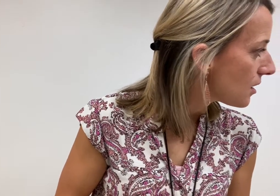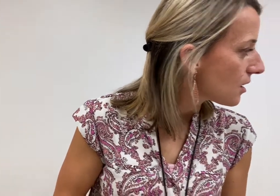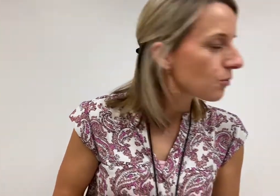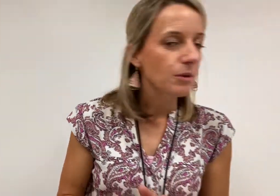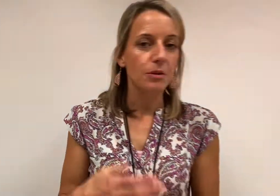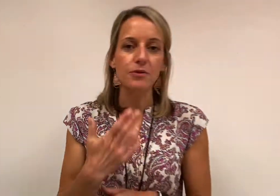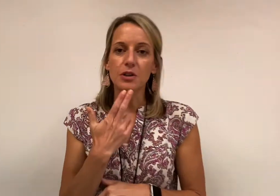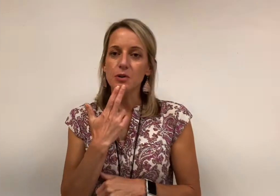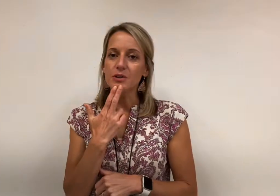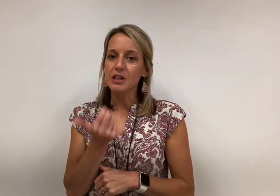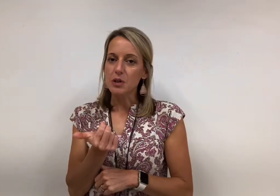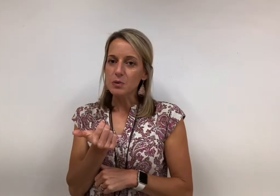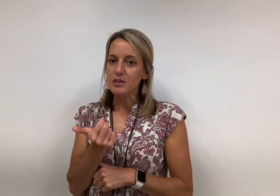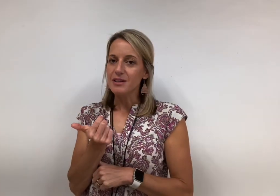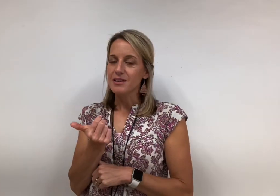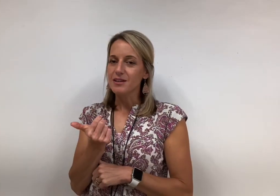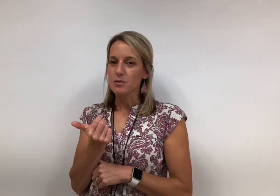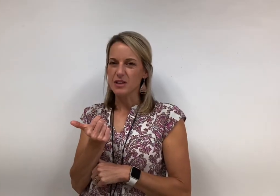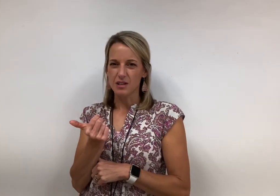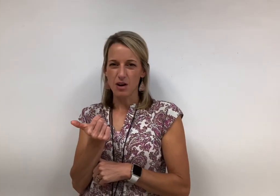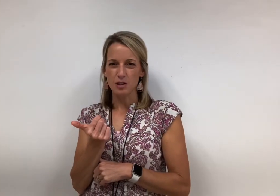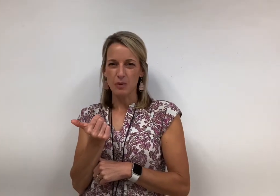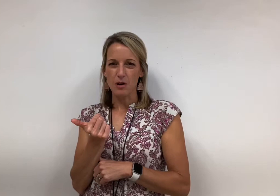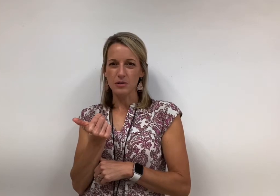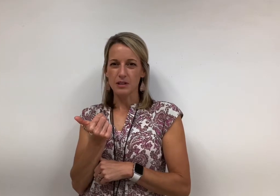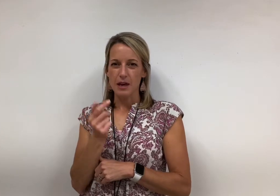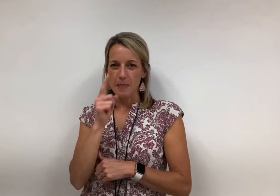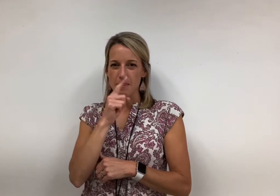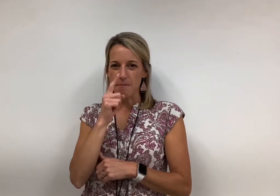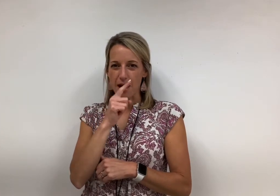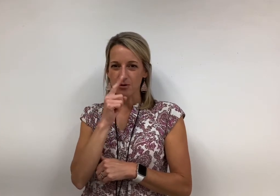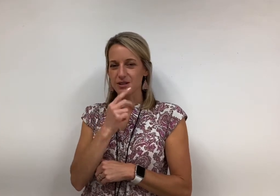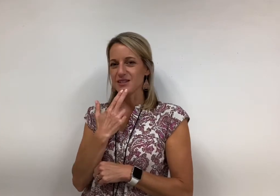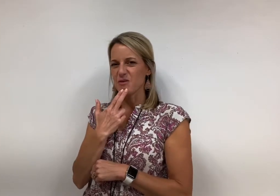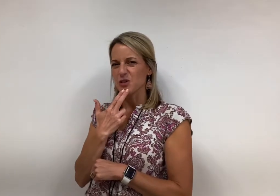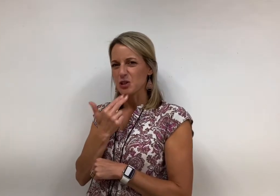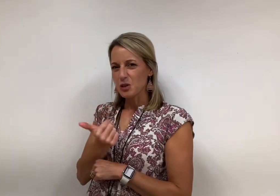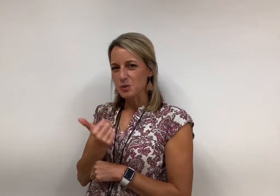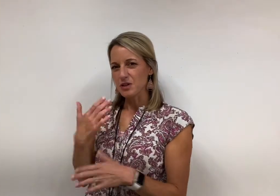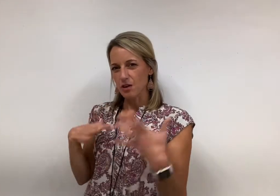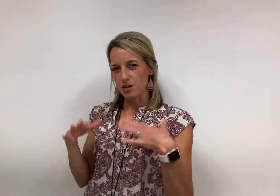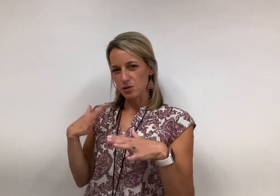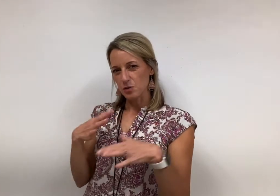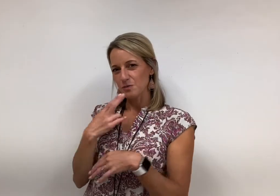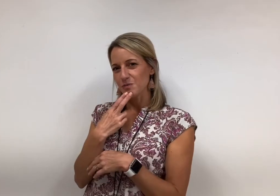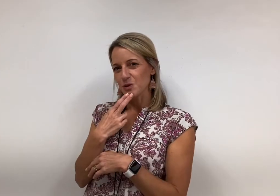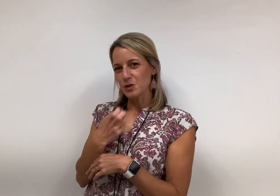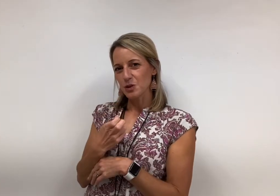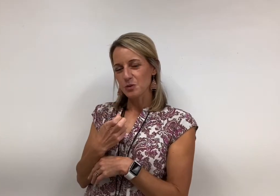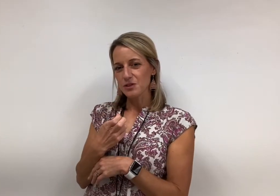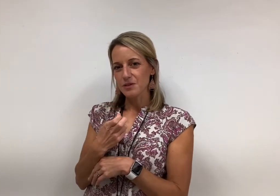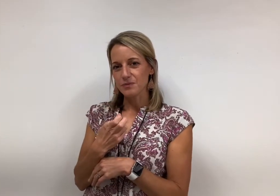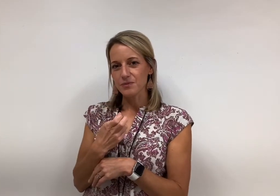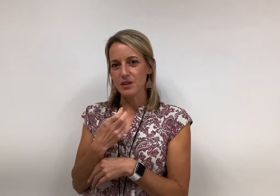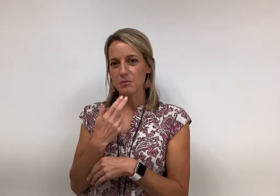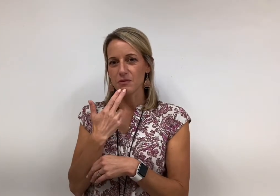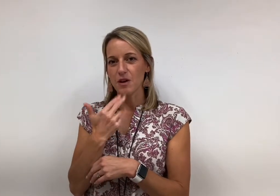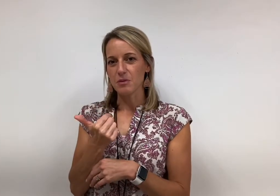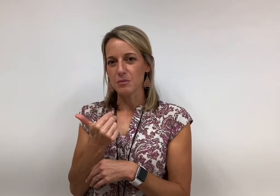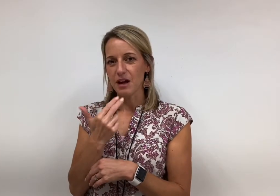we reviewed cute when they talked about the mouse that was cute, the costume was cute. Thumb can be out